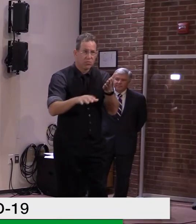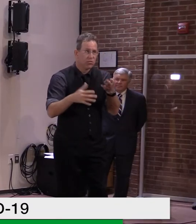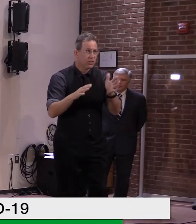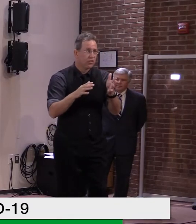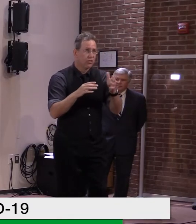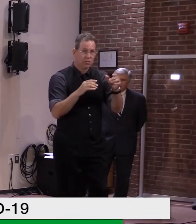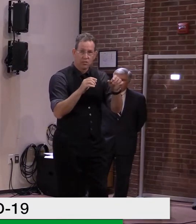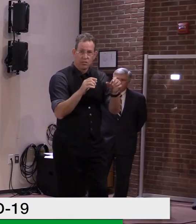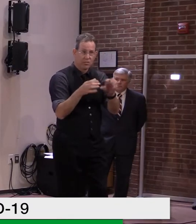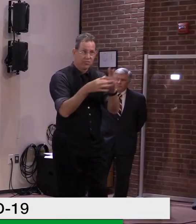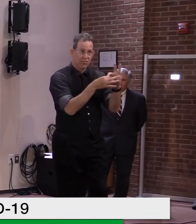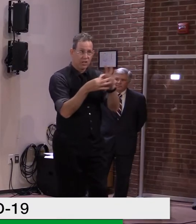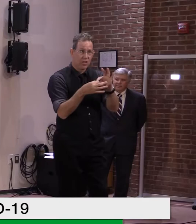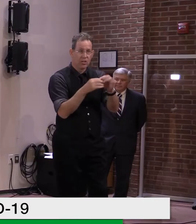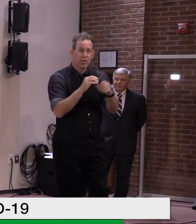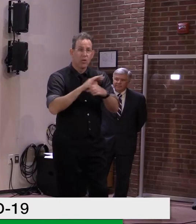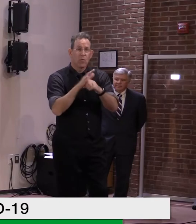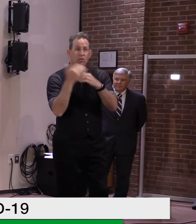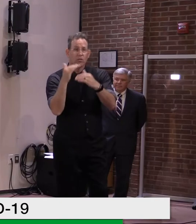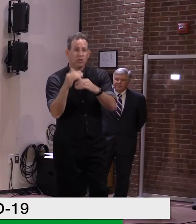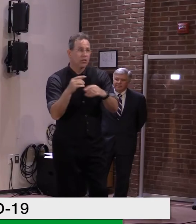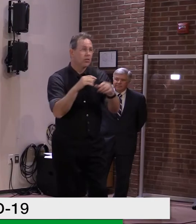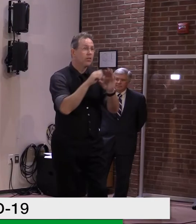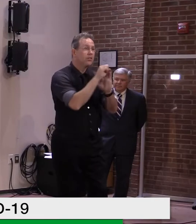them from the emergency order,